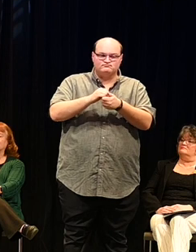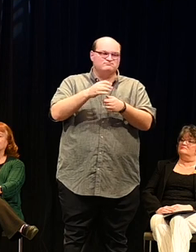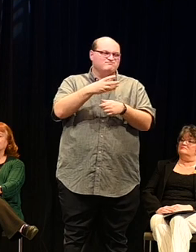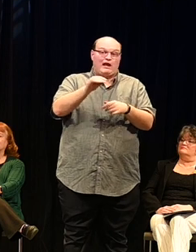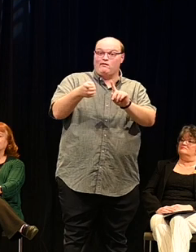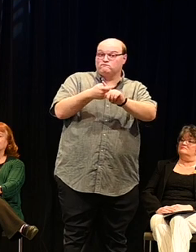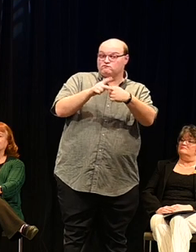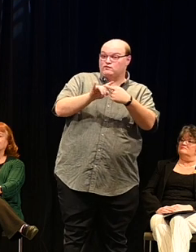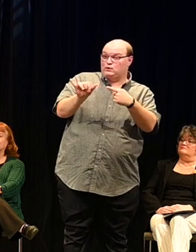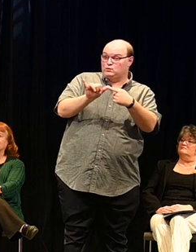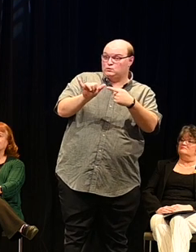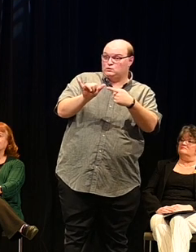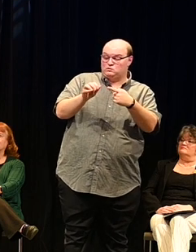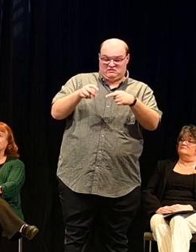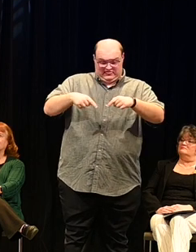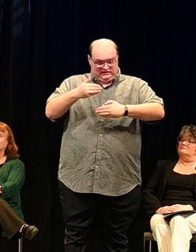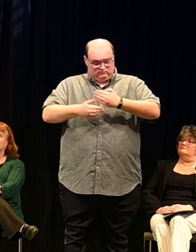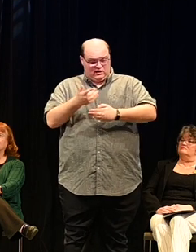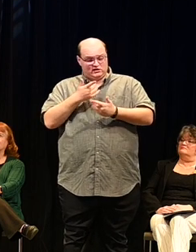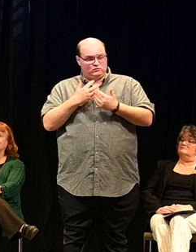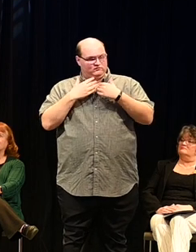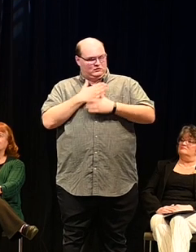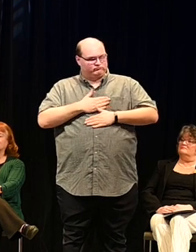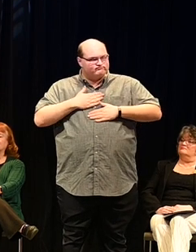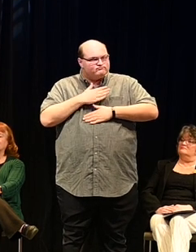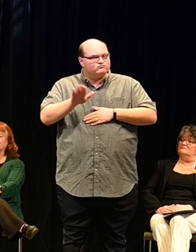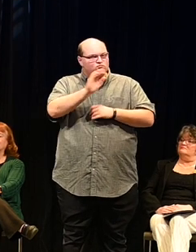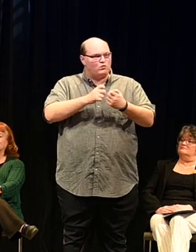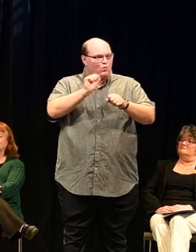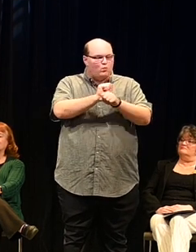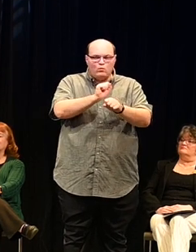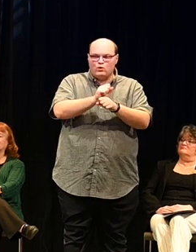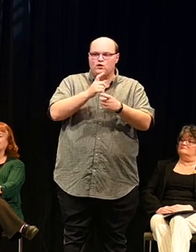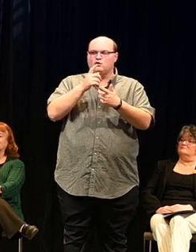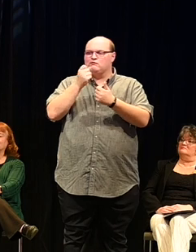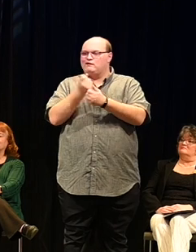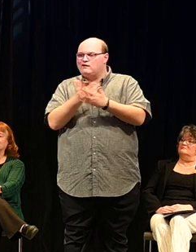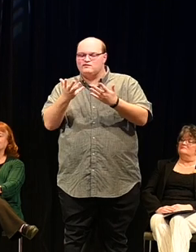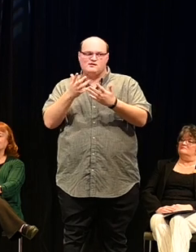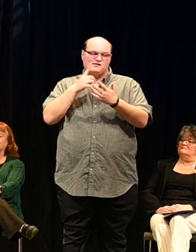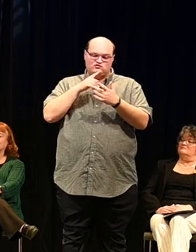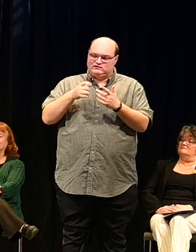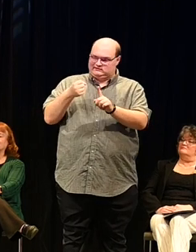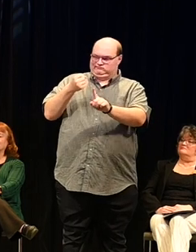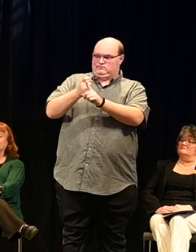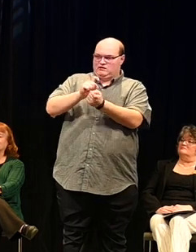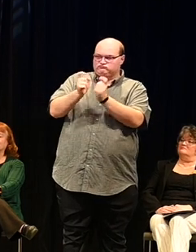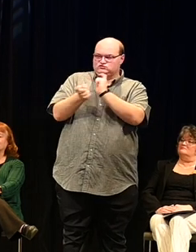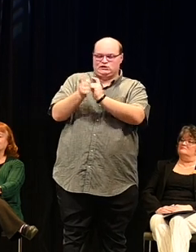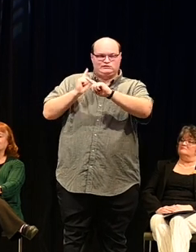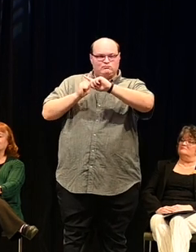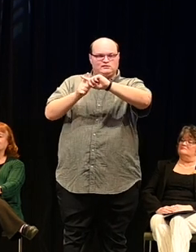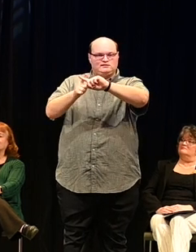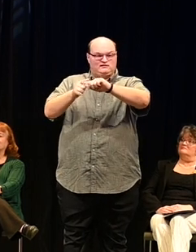this process. We are grateful, really, for your commitment and hard work that's already really driving major outcomes for the county